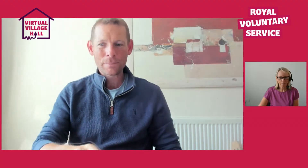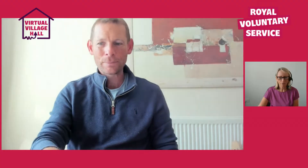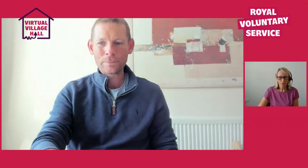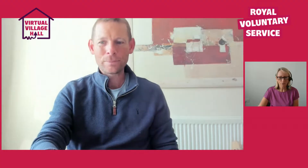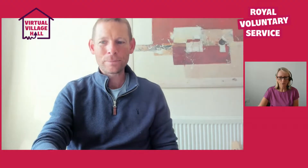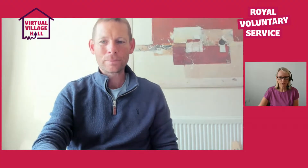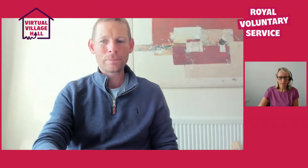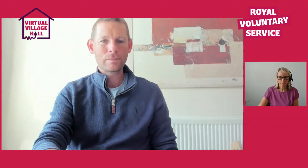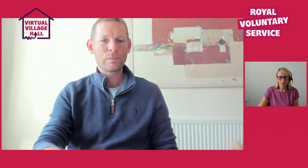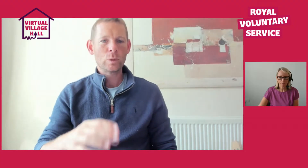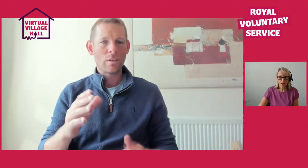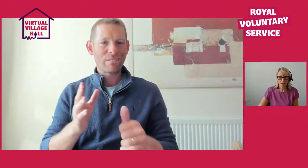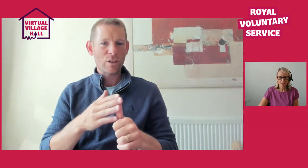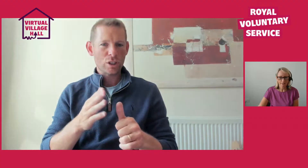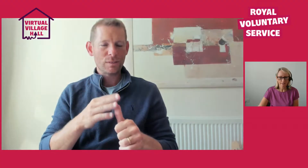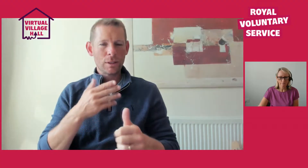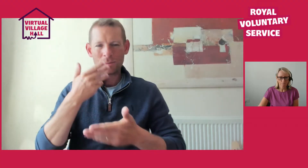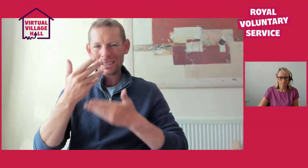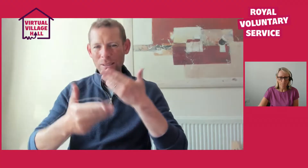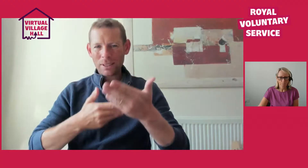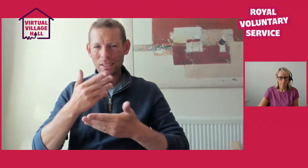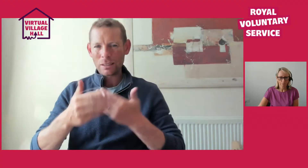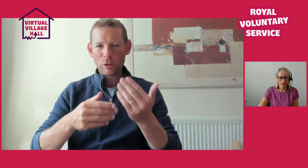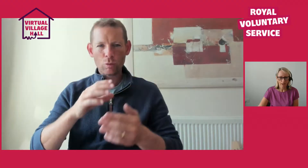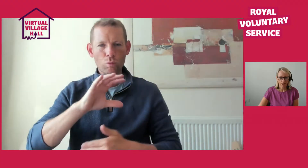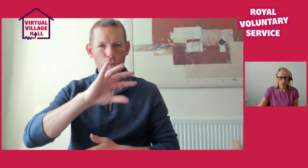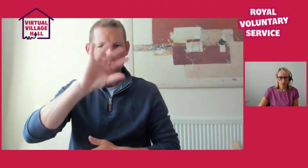to remember, so do take a bit of practice.